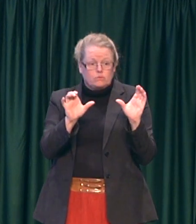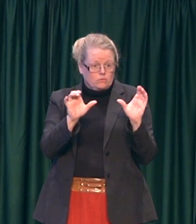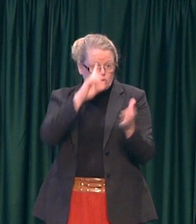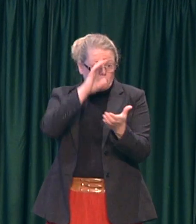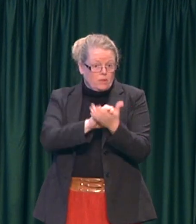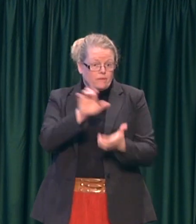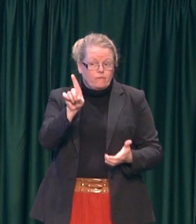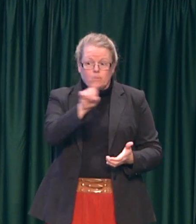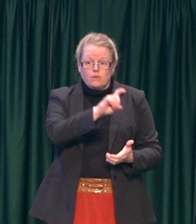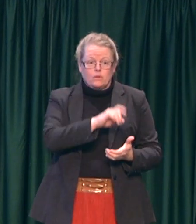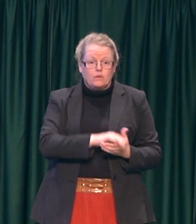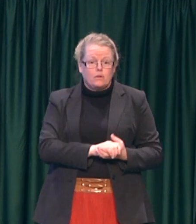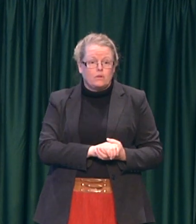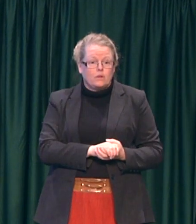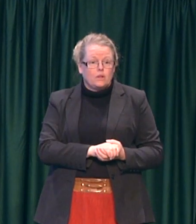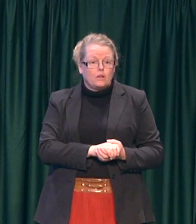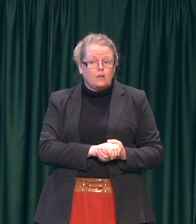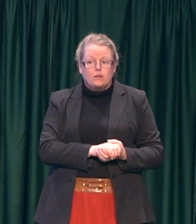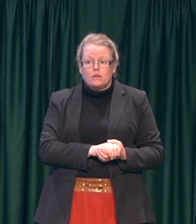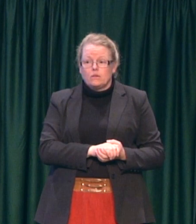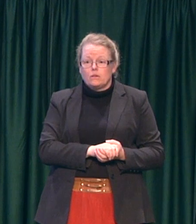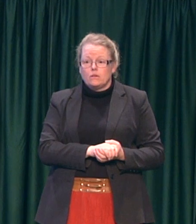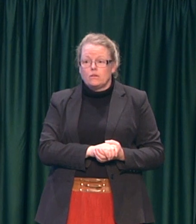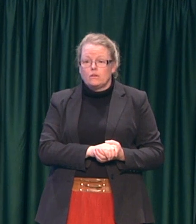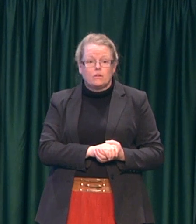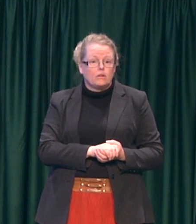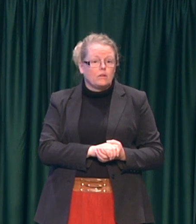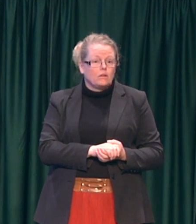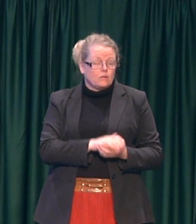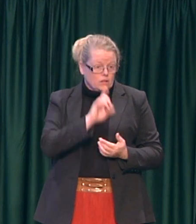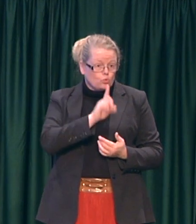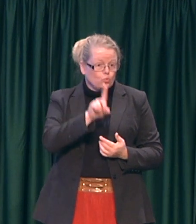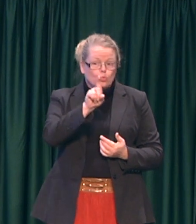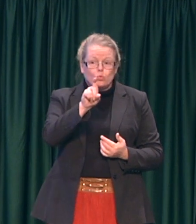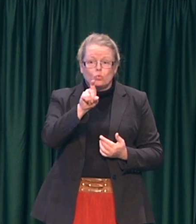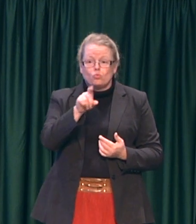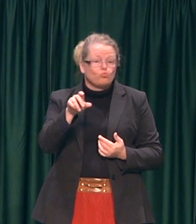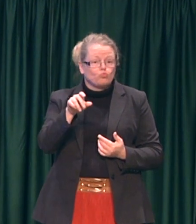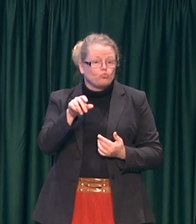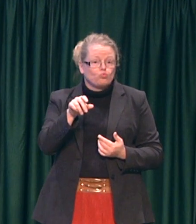certified, right? Is that true? Oh yeah, okay. Do you believe them?